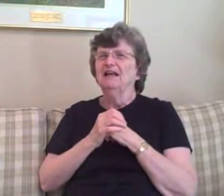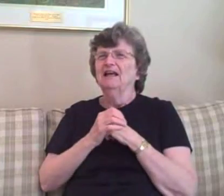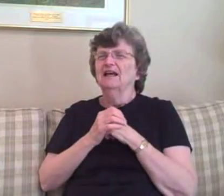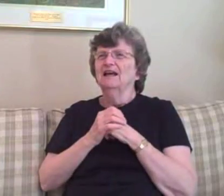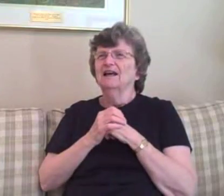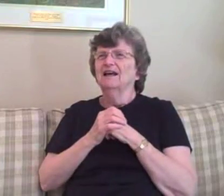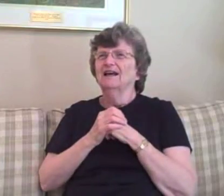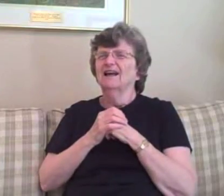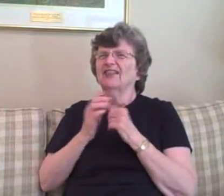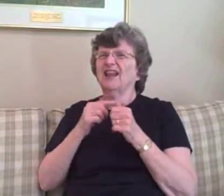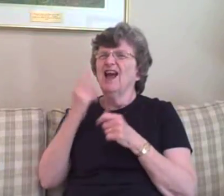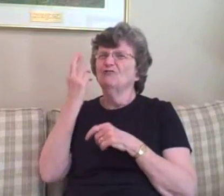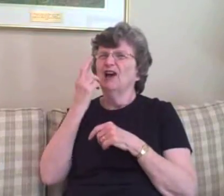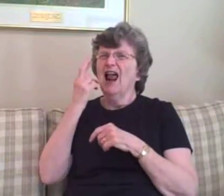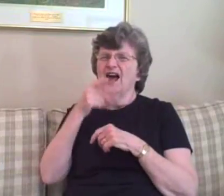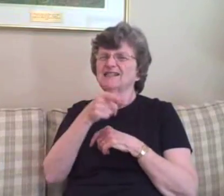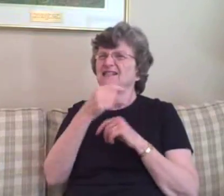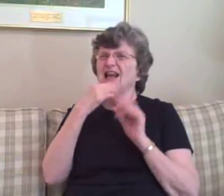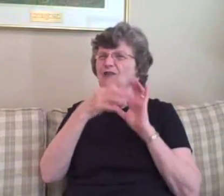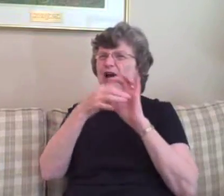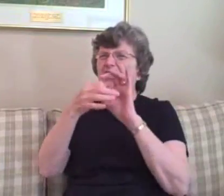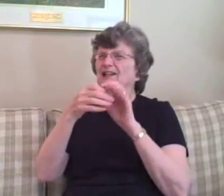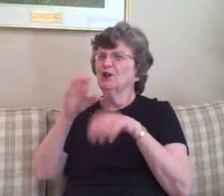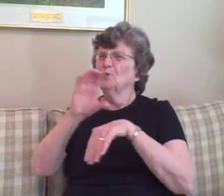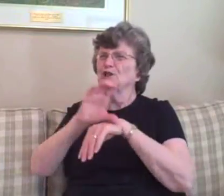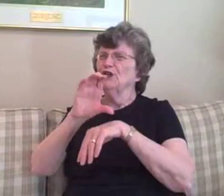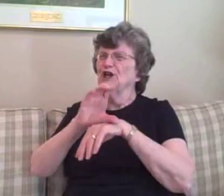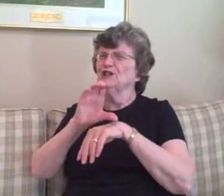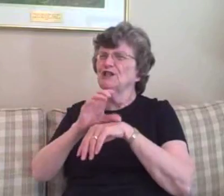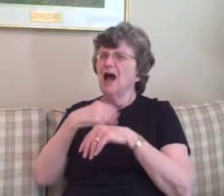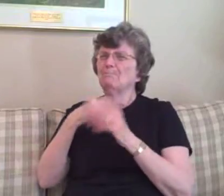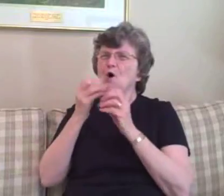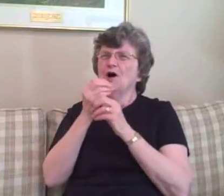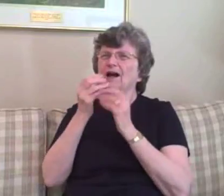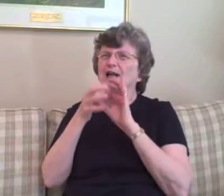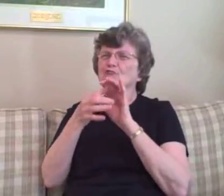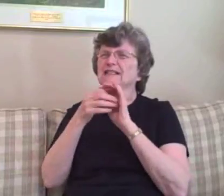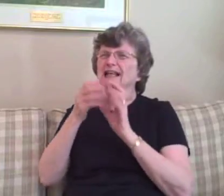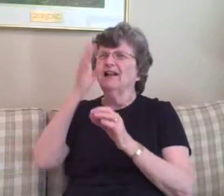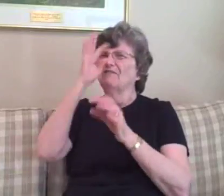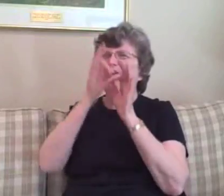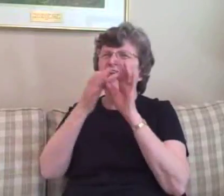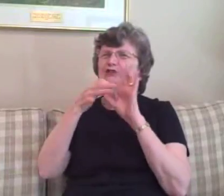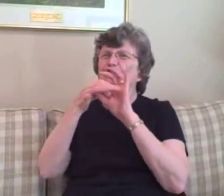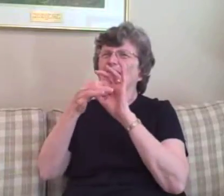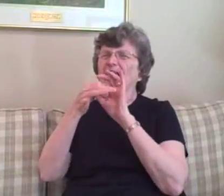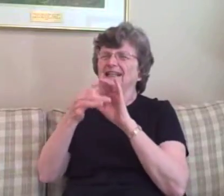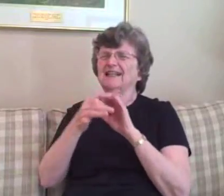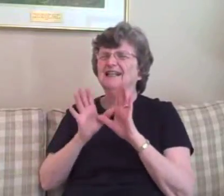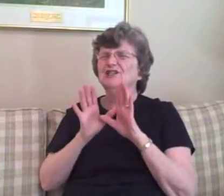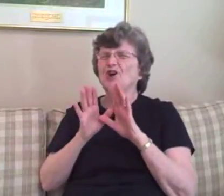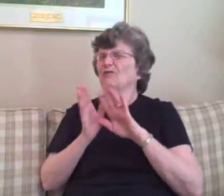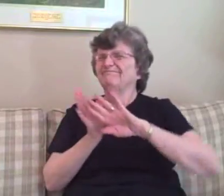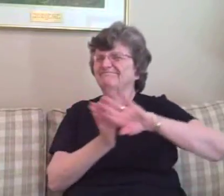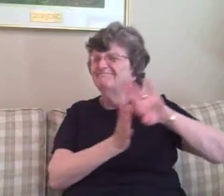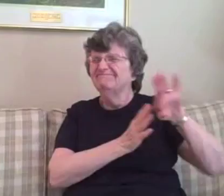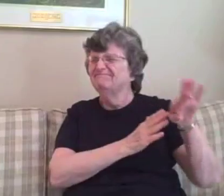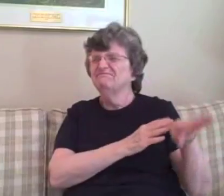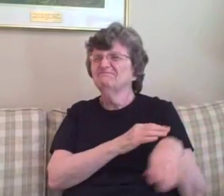female detective. And then I realized that really had no connection to the church, and I needed to have something connected